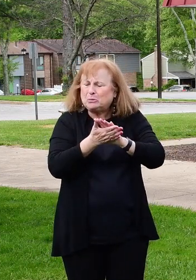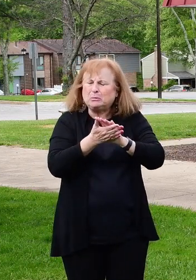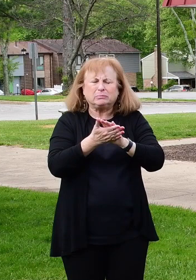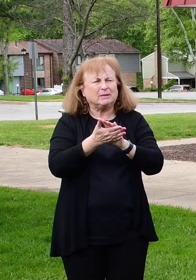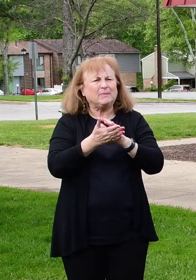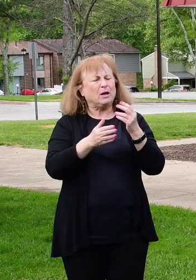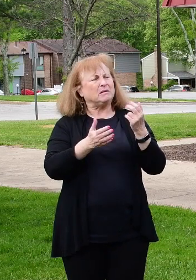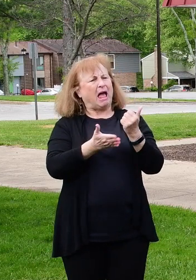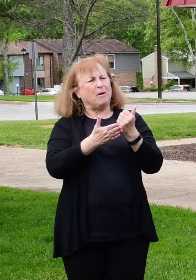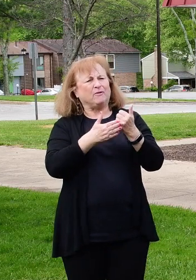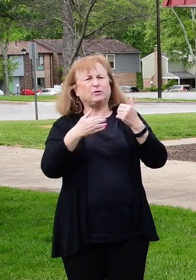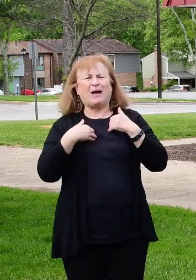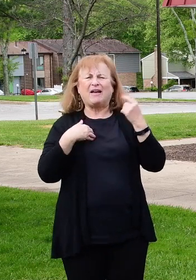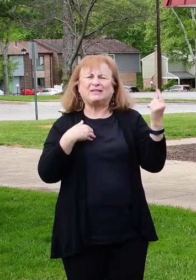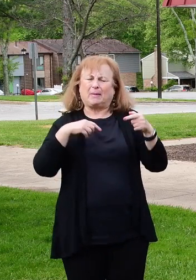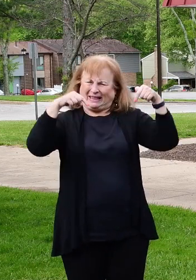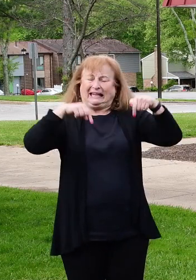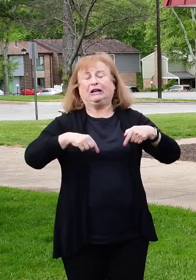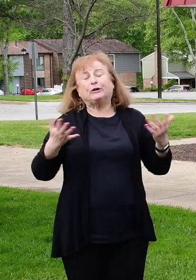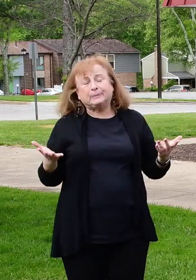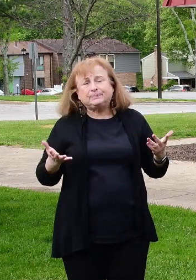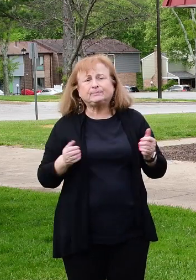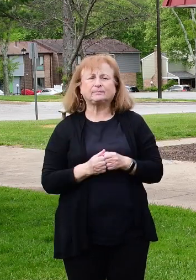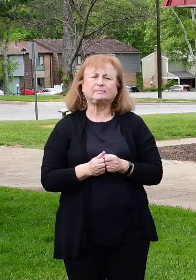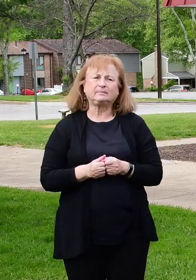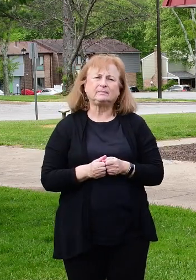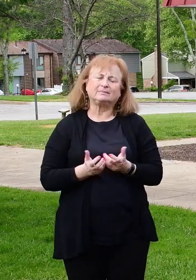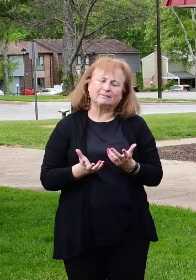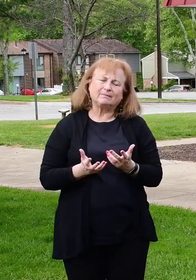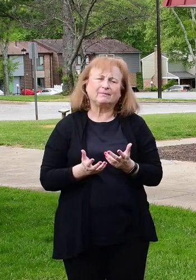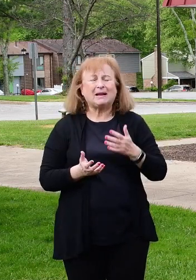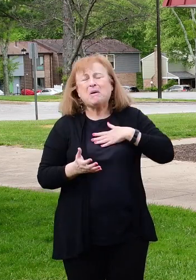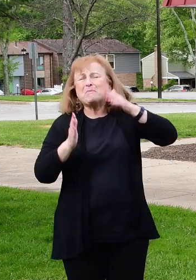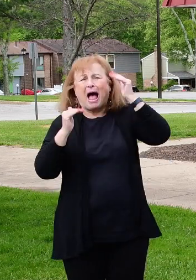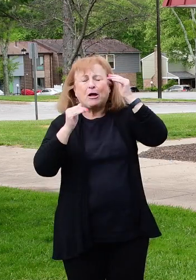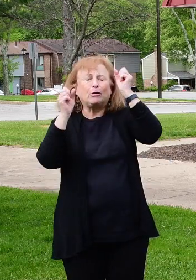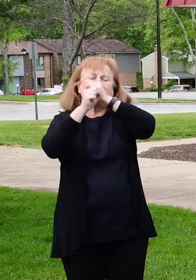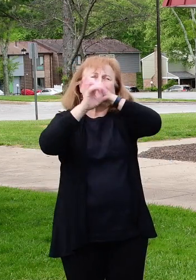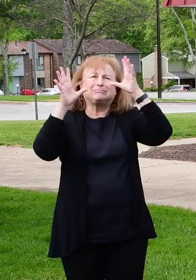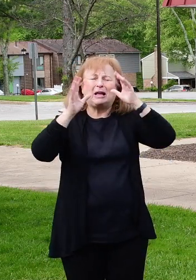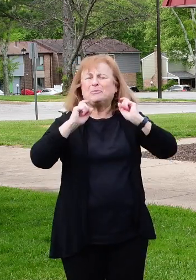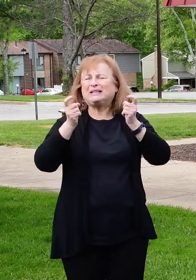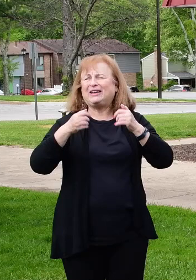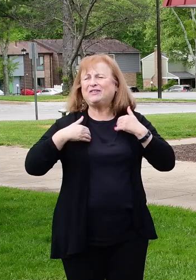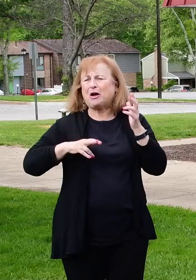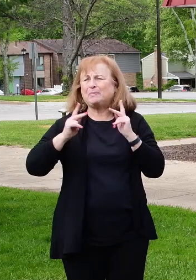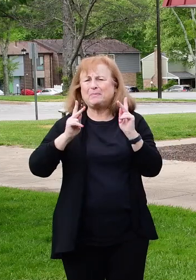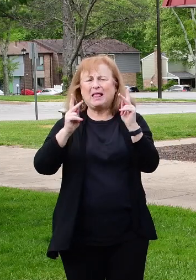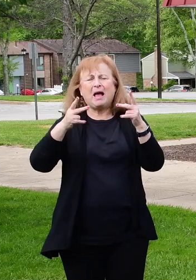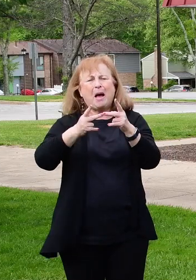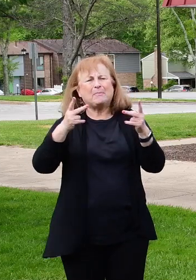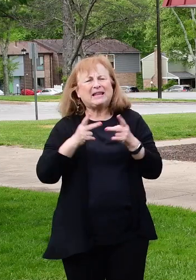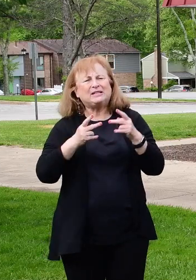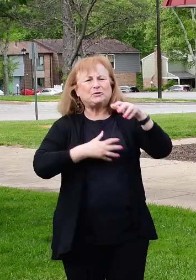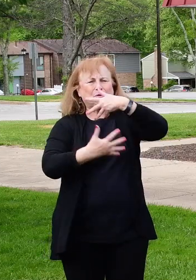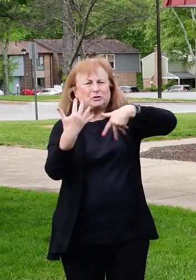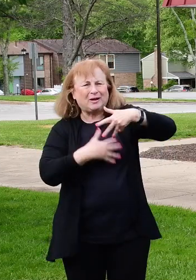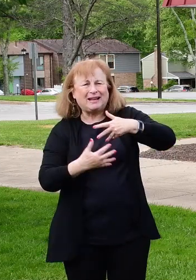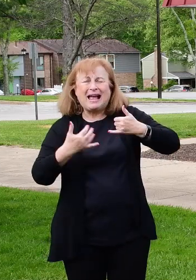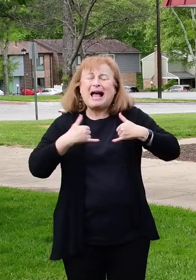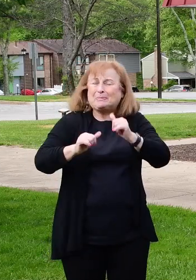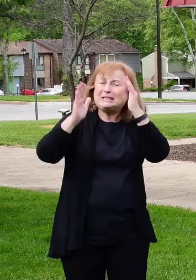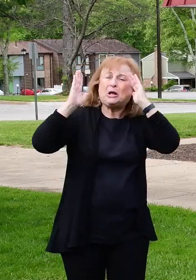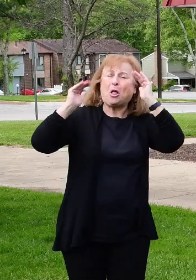would have been useful to have something here. And my hope was that it would give young people a place to socialize. I'm